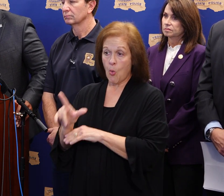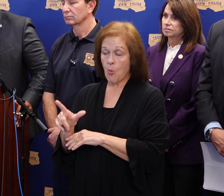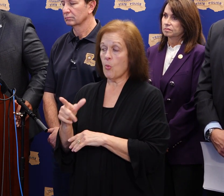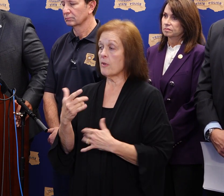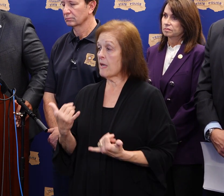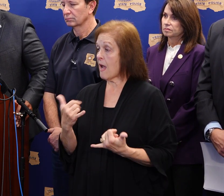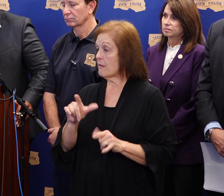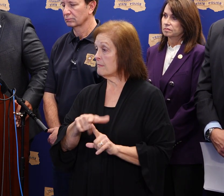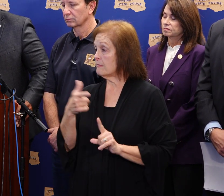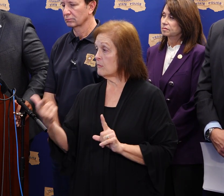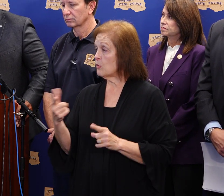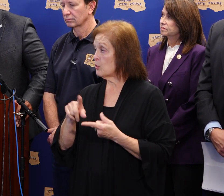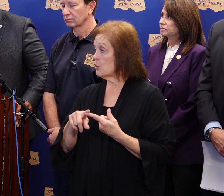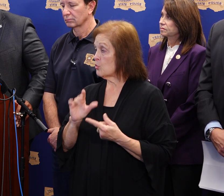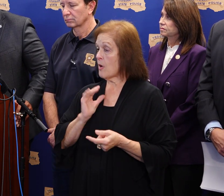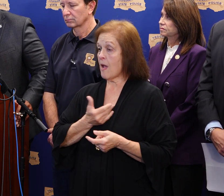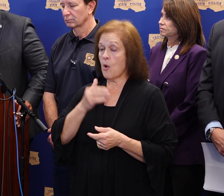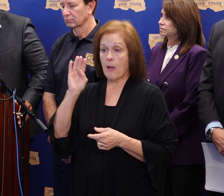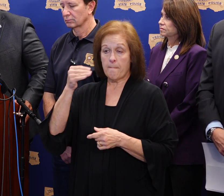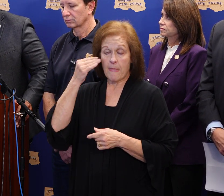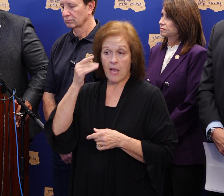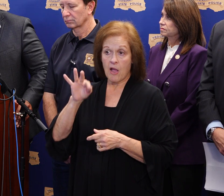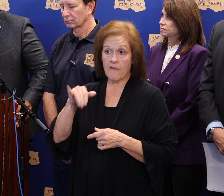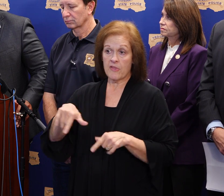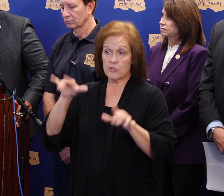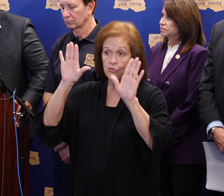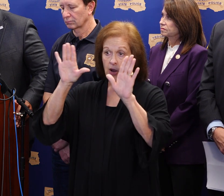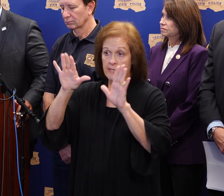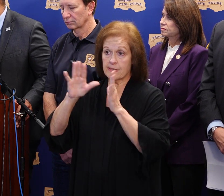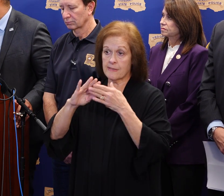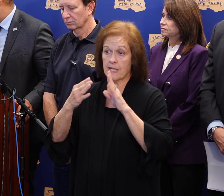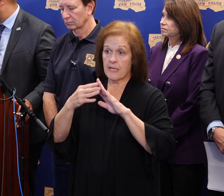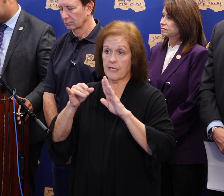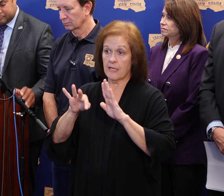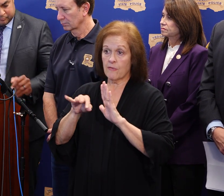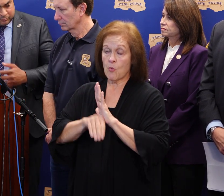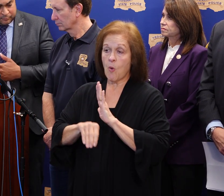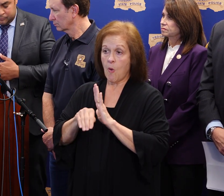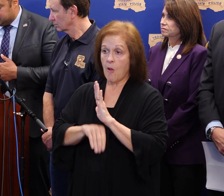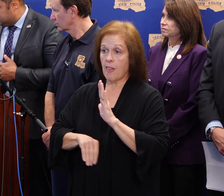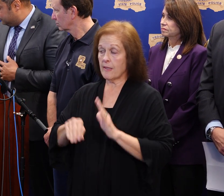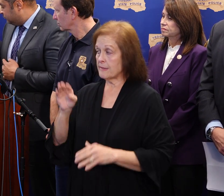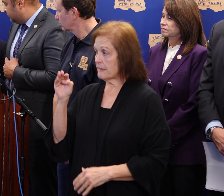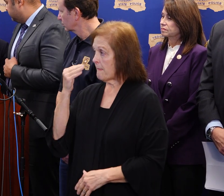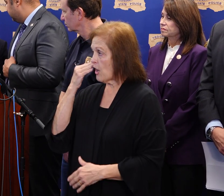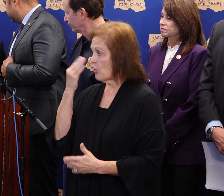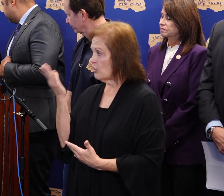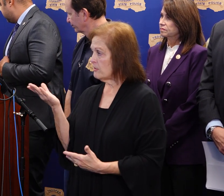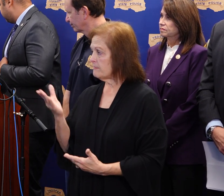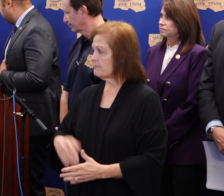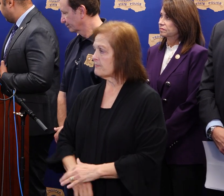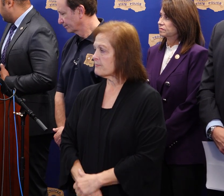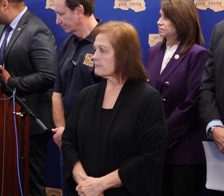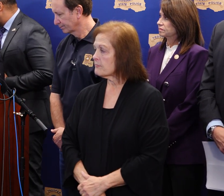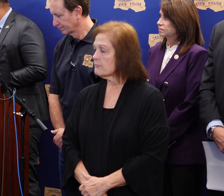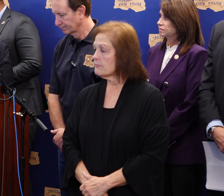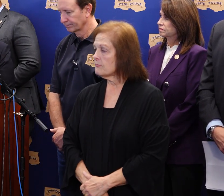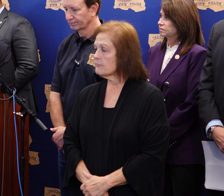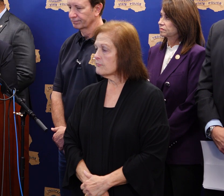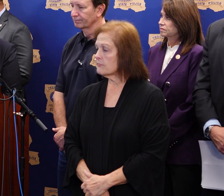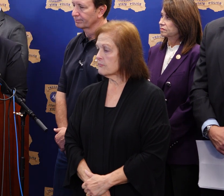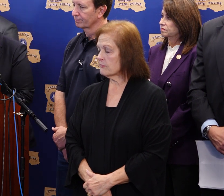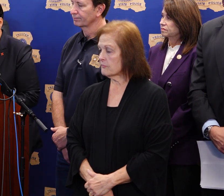going to turn it over to our mayor of this great city, New Orleans. Madam Mayor. Thank you so much. Thank you so much.